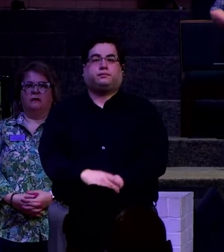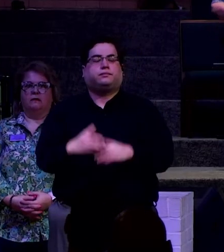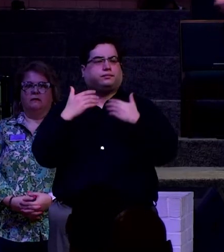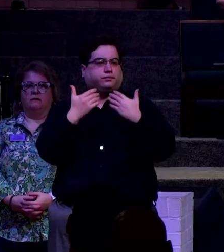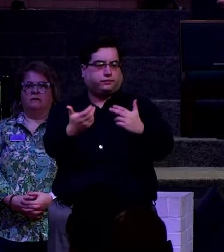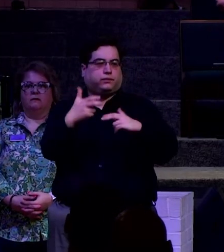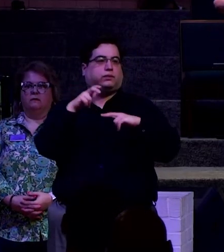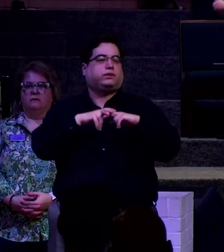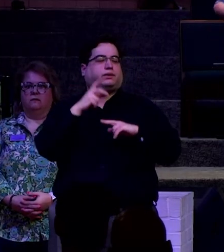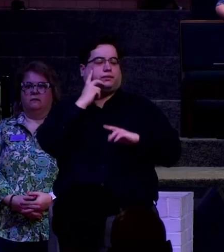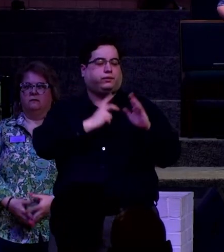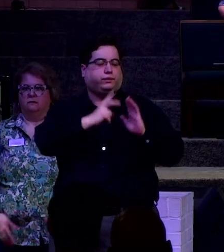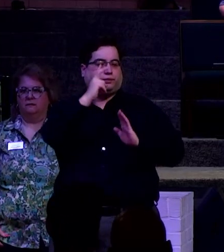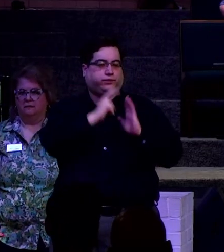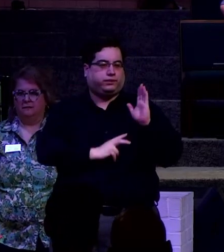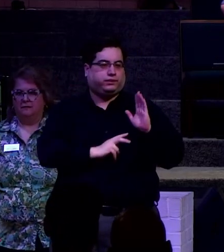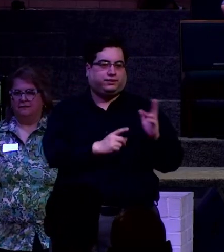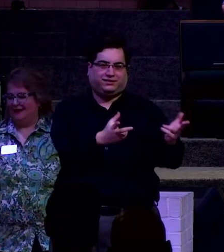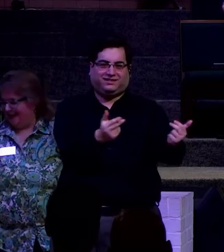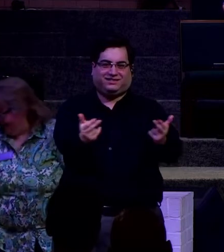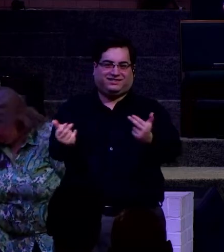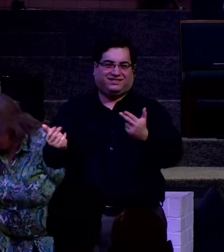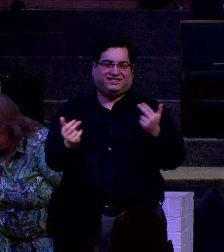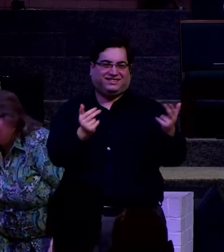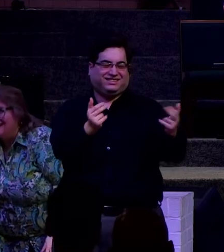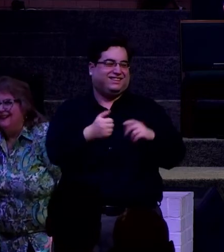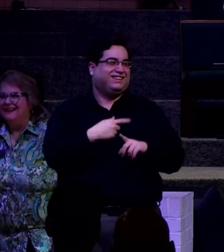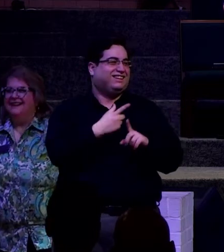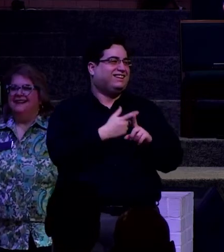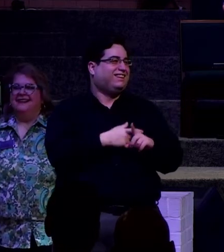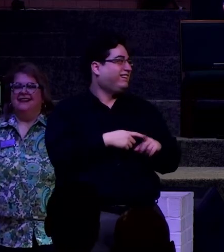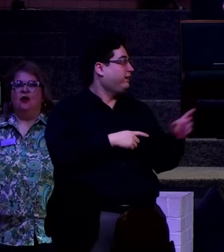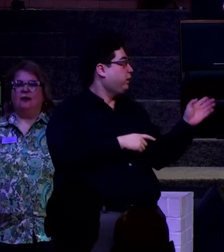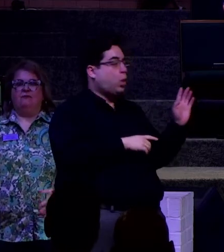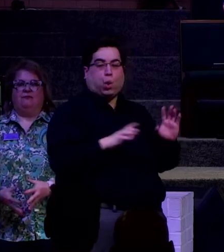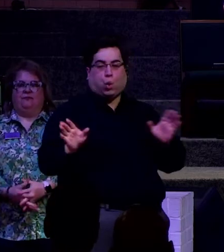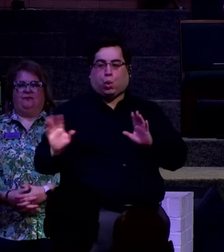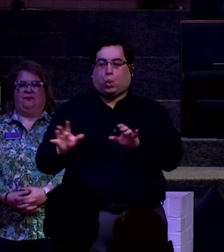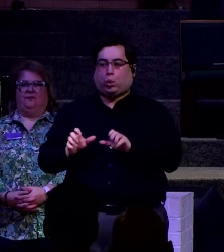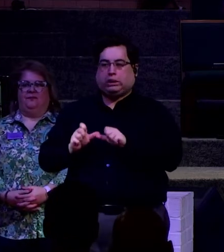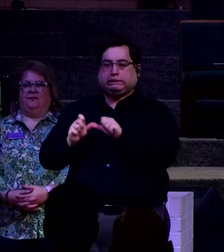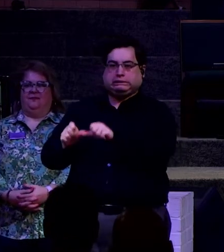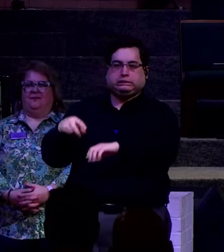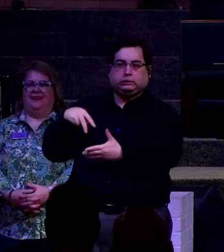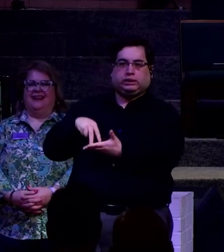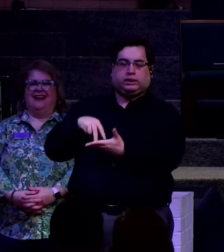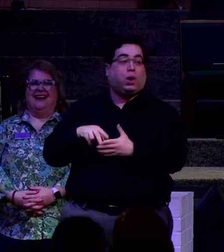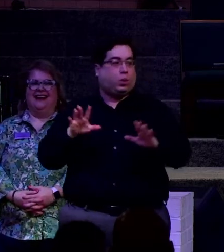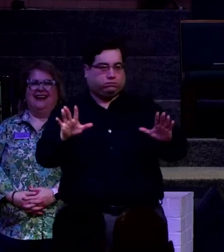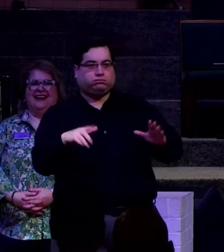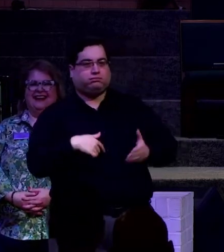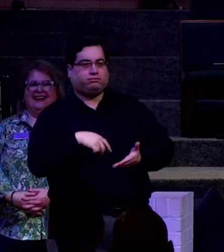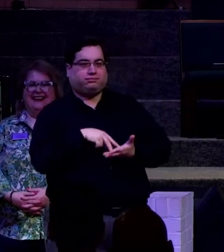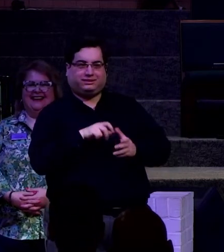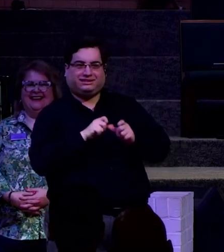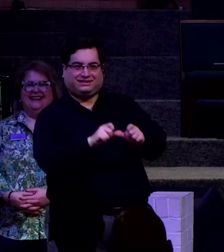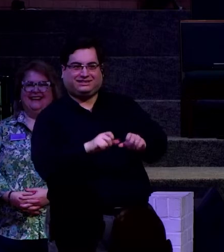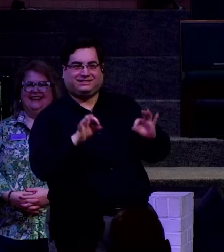Please be seated for a reading from Luke 24. You're remain standing. Okay. Remain standing,